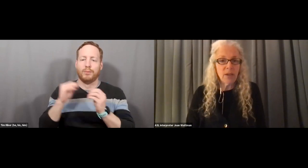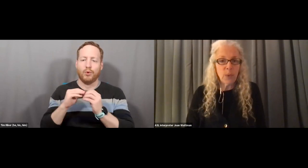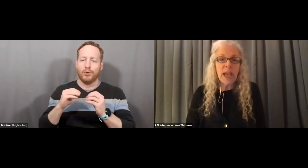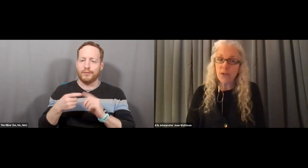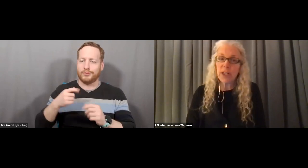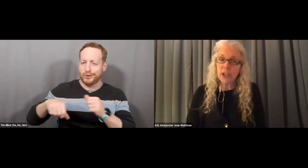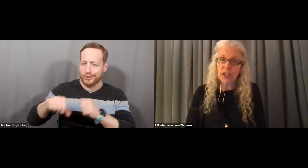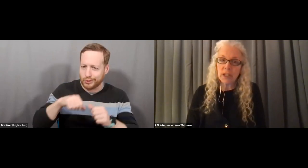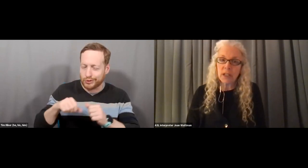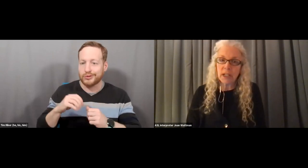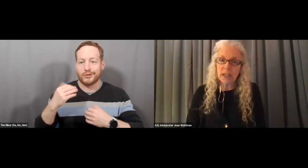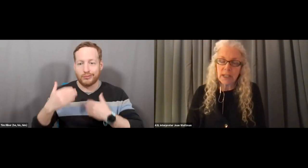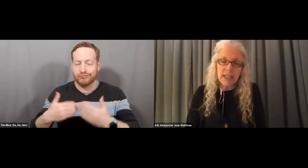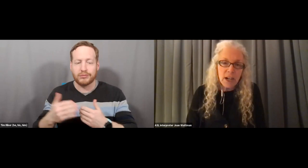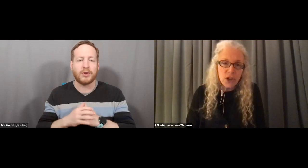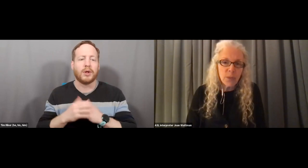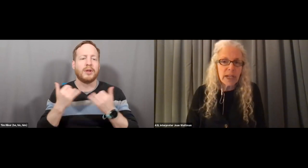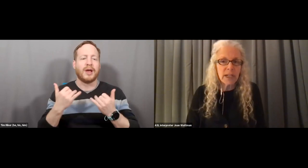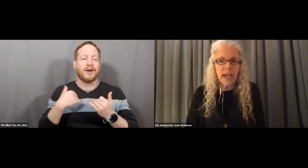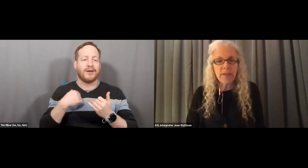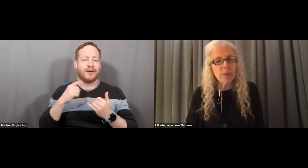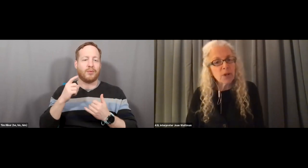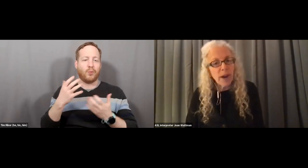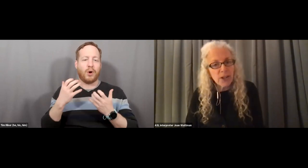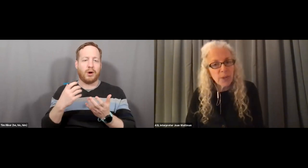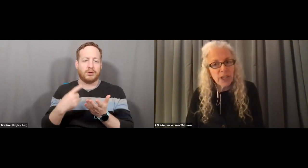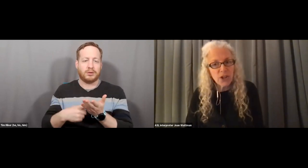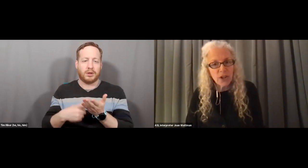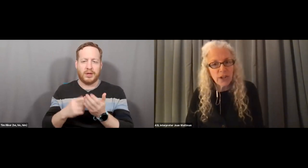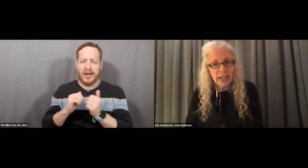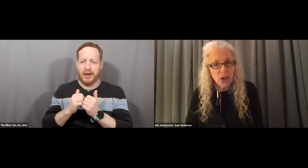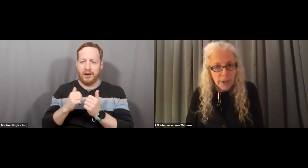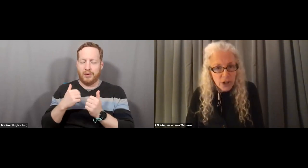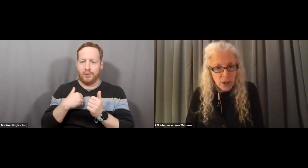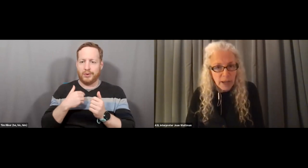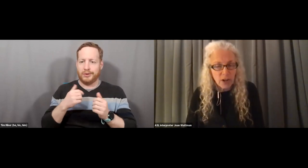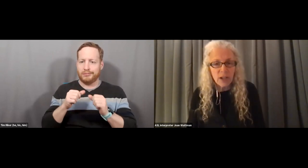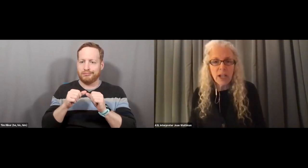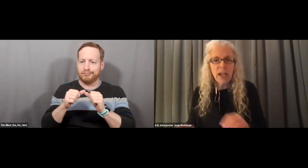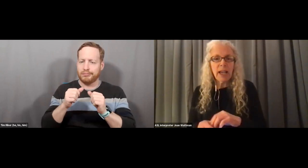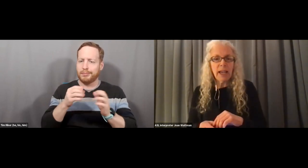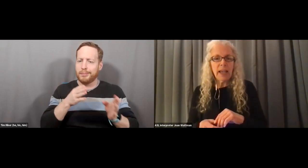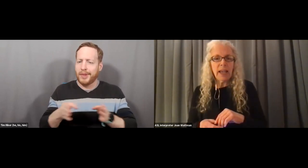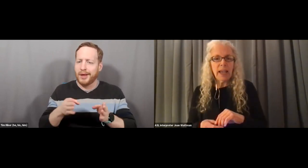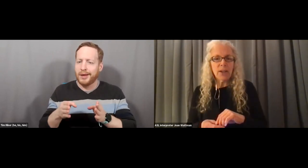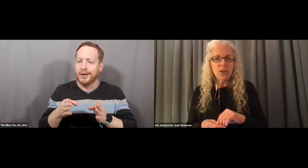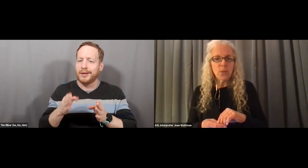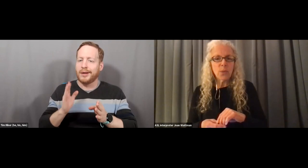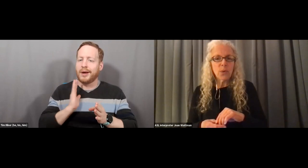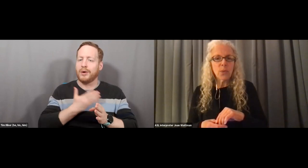we had a really good discussion. We got to have some interaction with each other and get to know each other better. And we